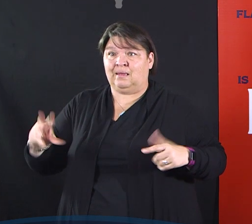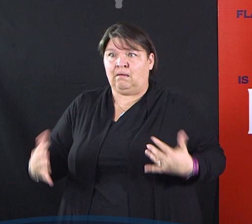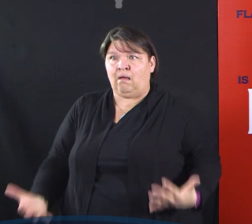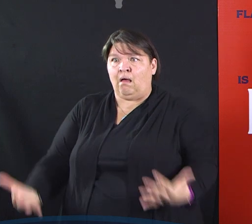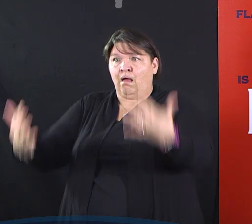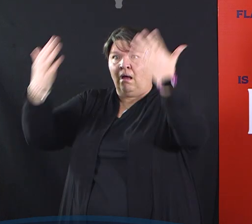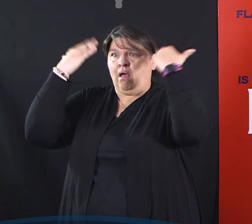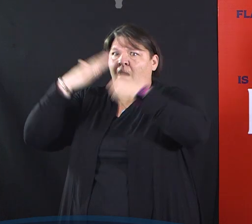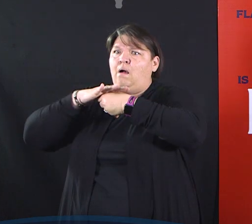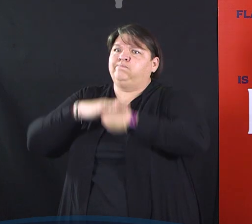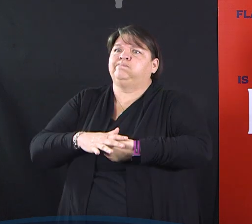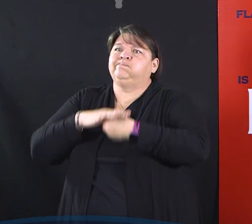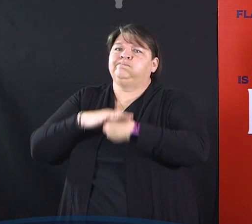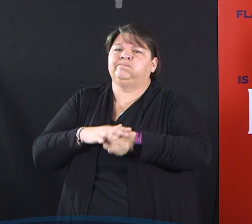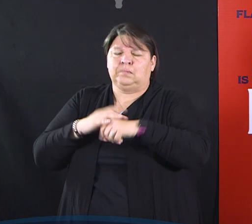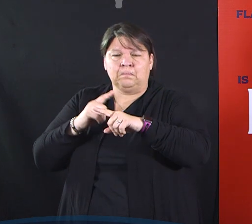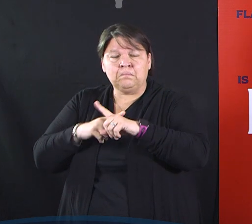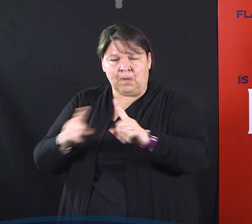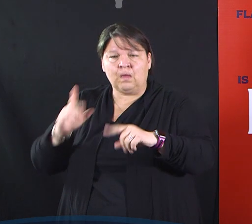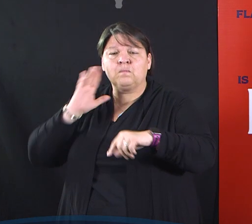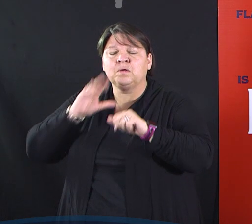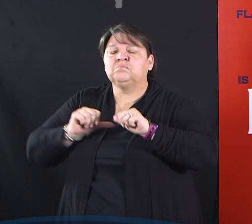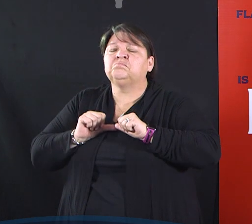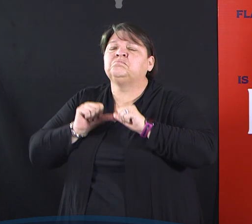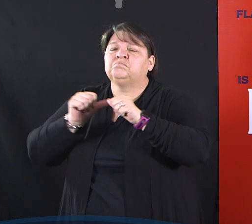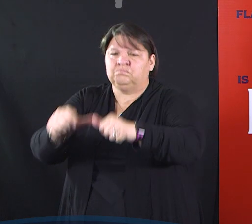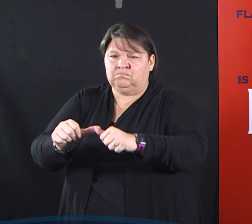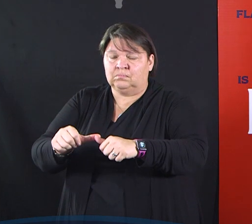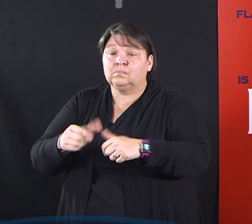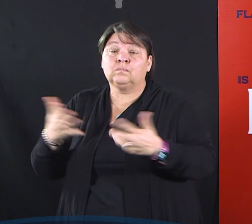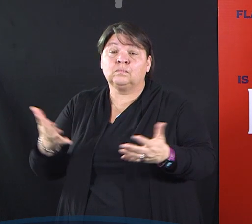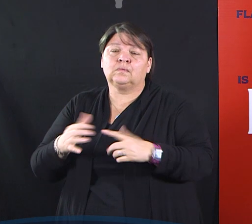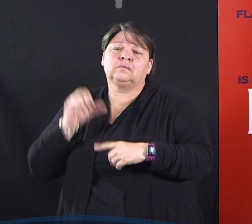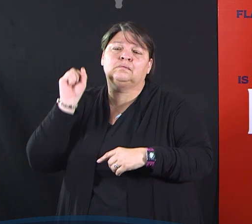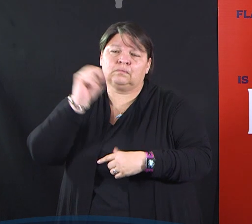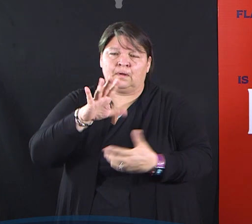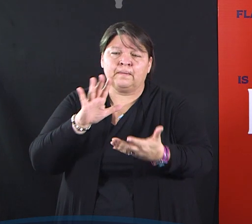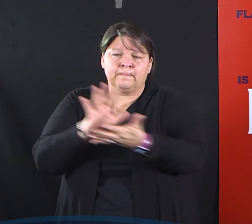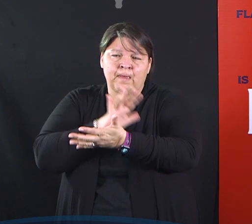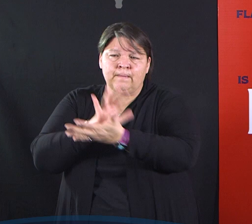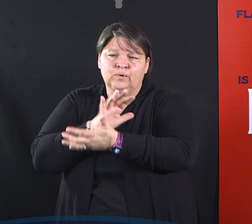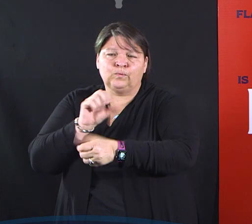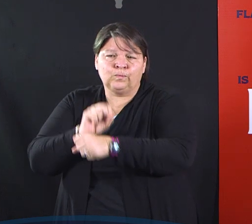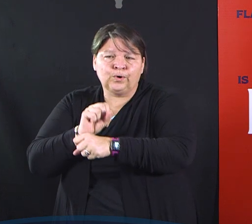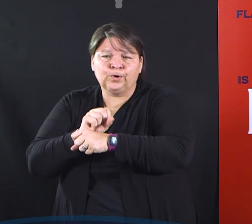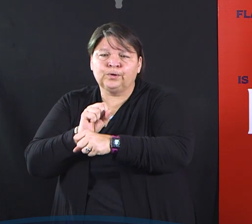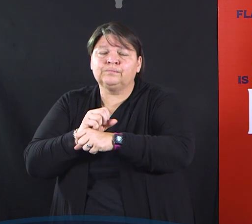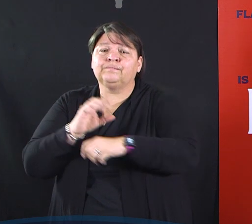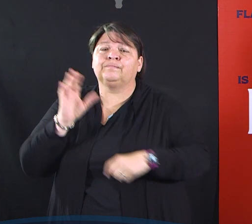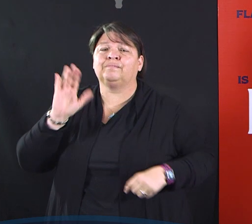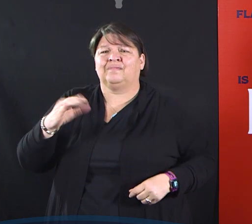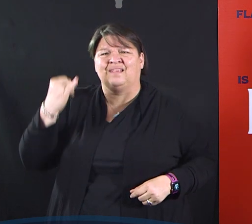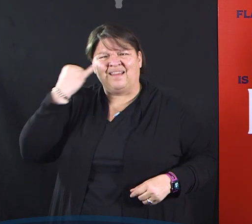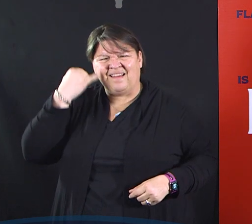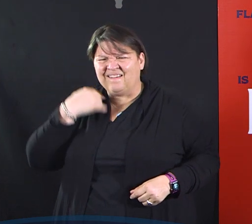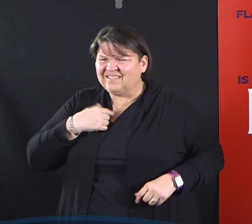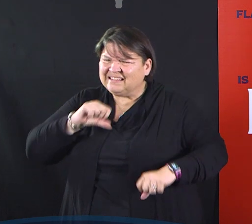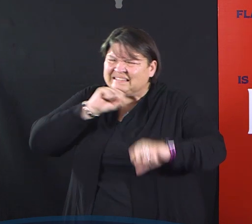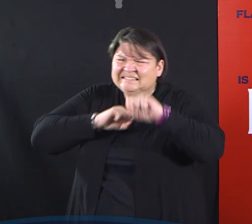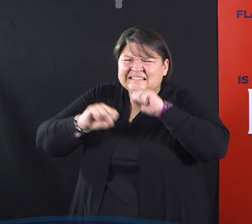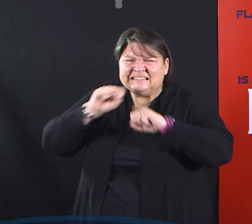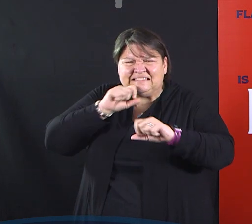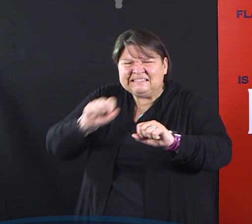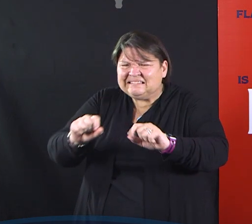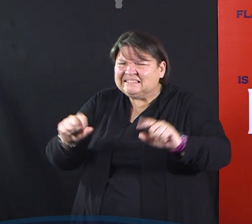online, so you can still complete all of your paperwork and submit the application, even if you're having issues with the website.